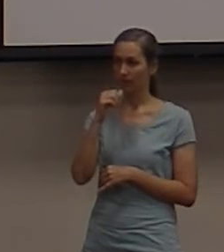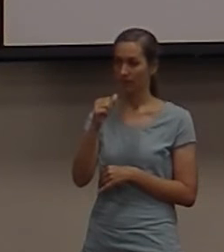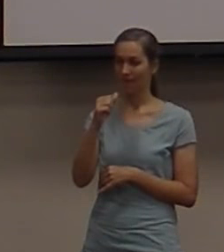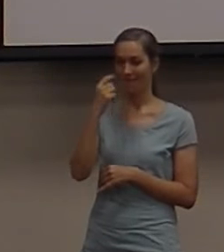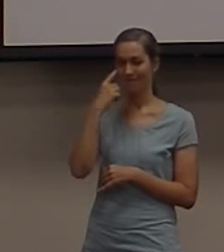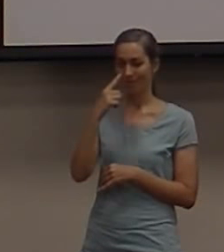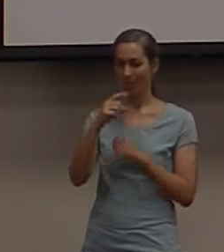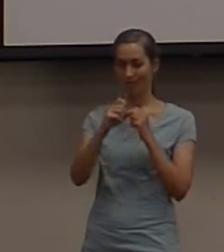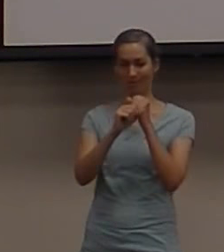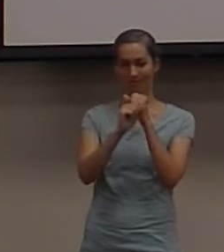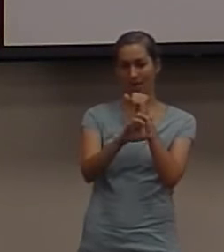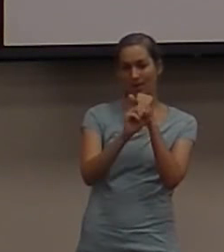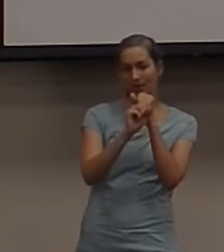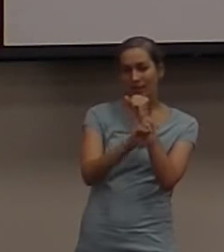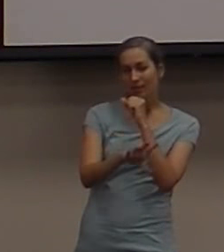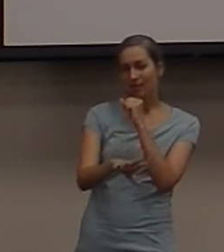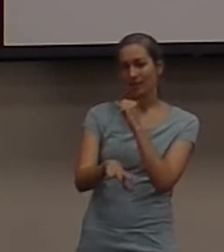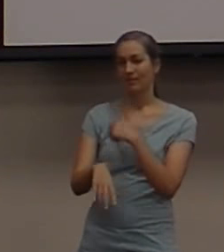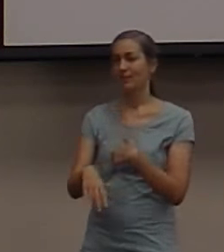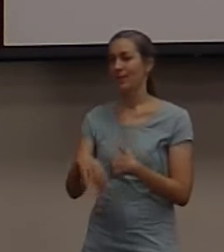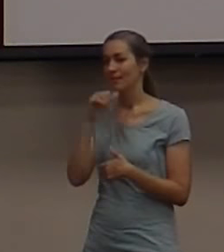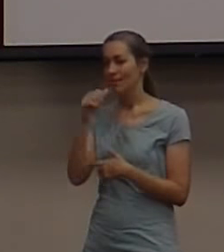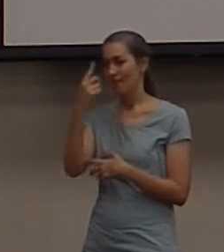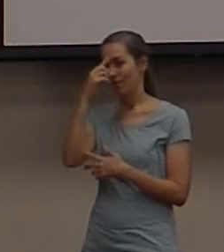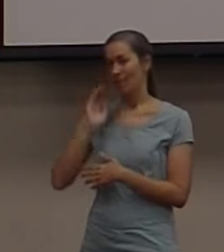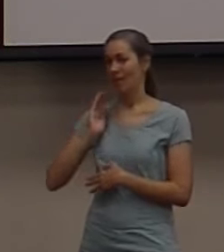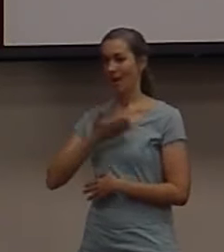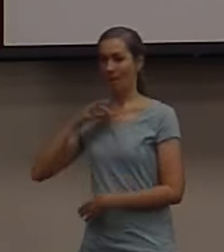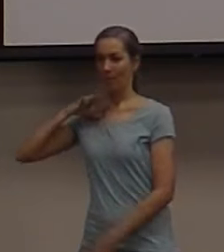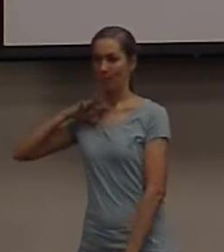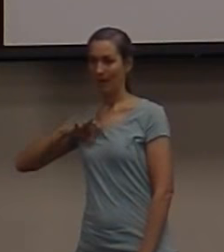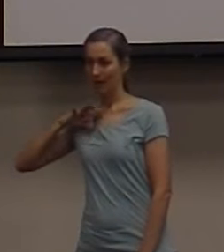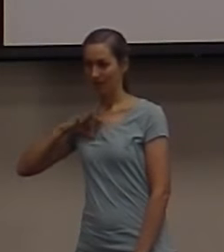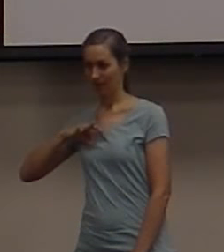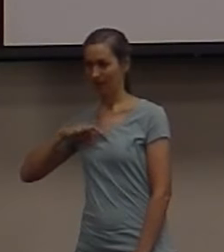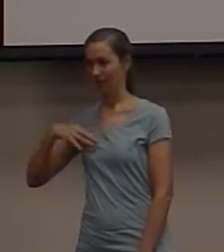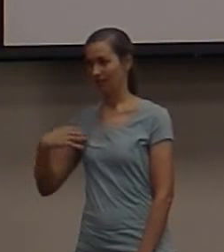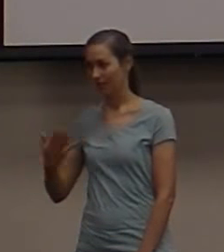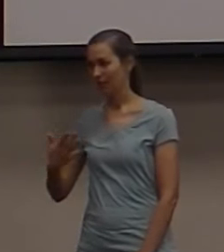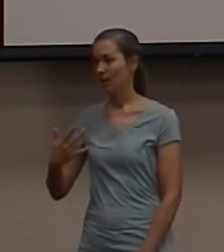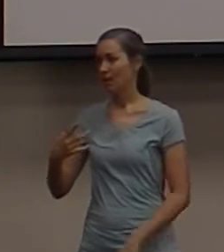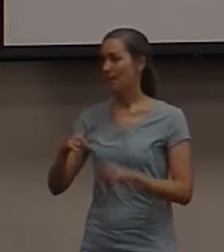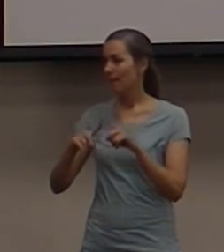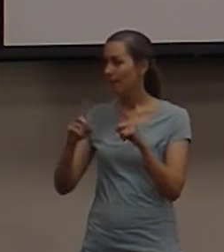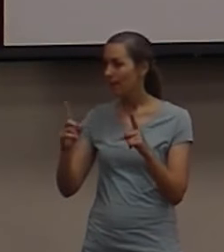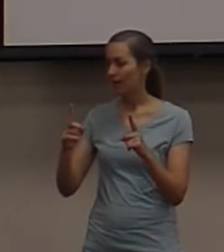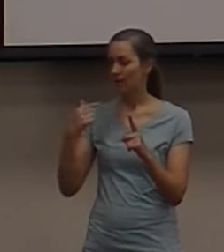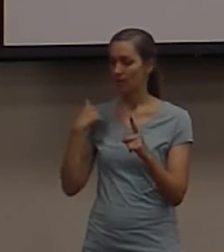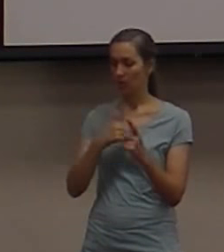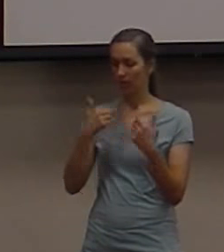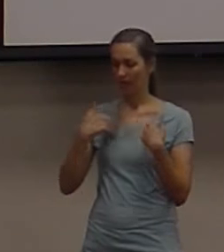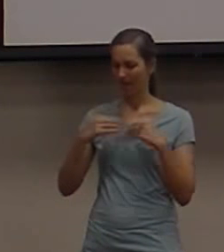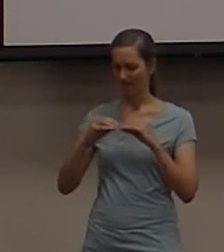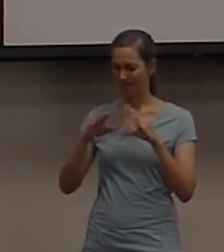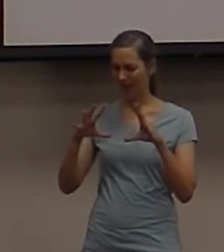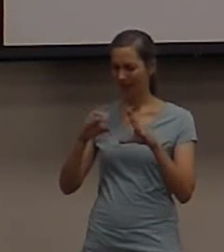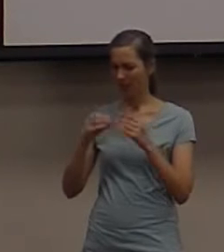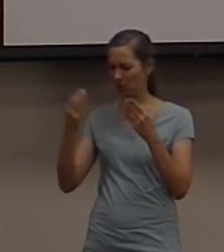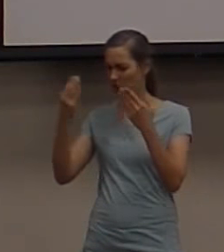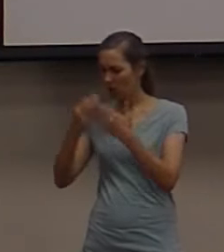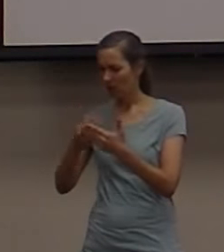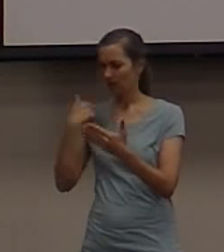ploy. It comes down to the fact that we have light in the midst of darkness. We have a message that needs to be